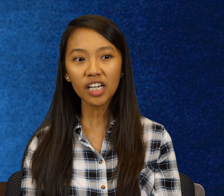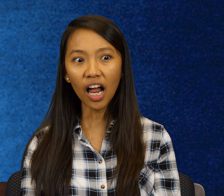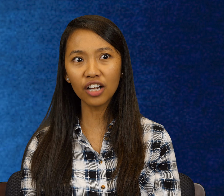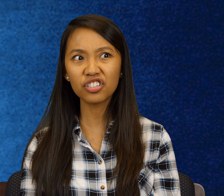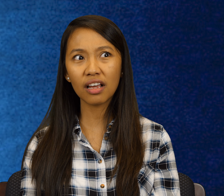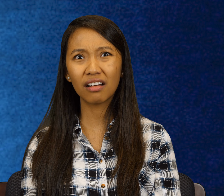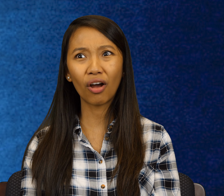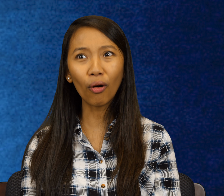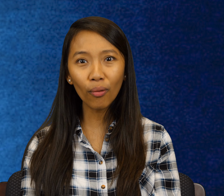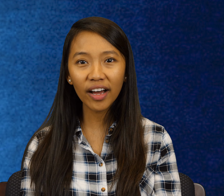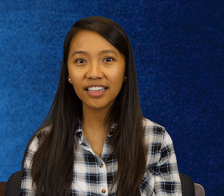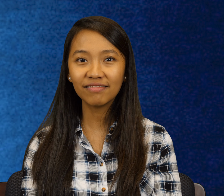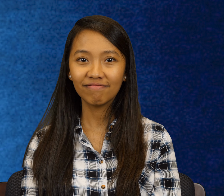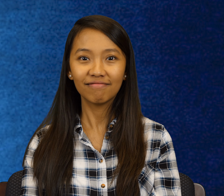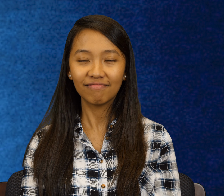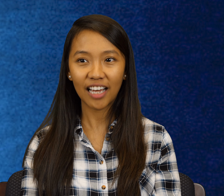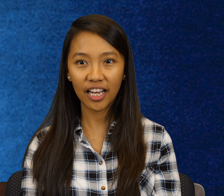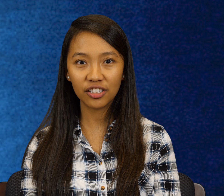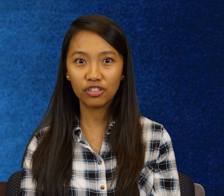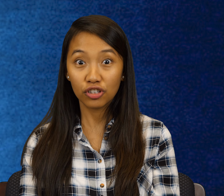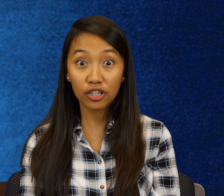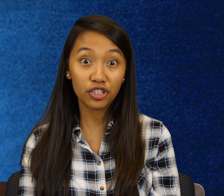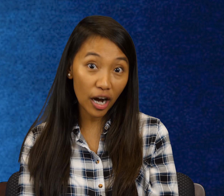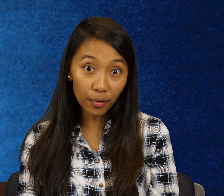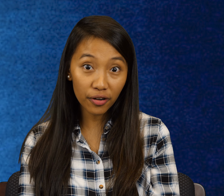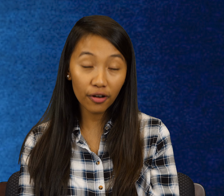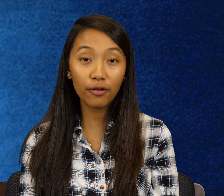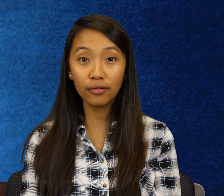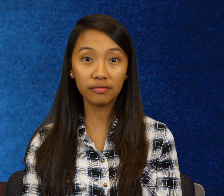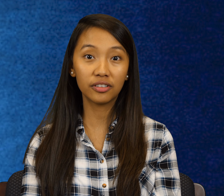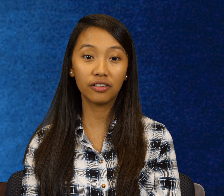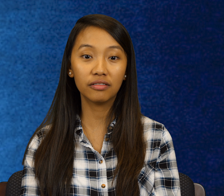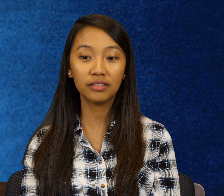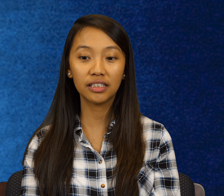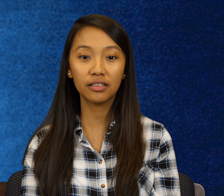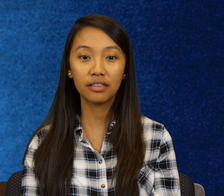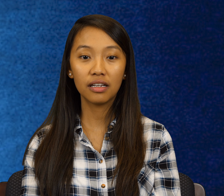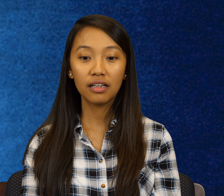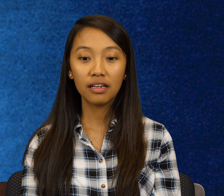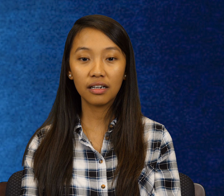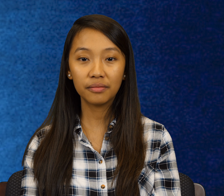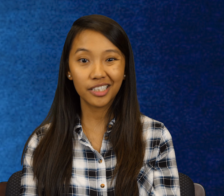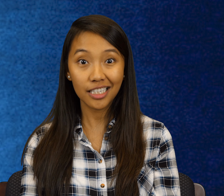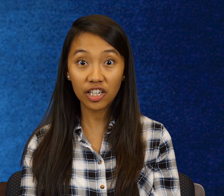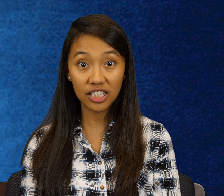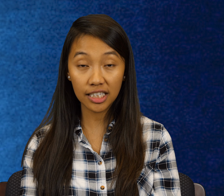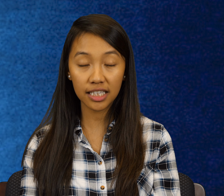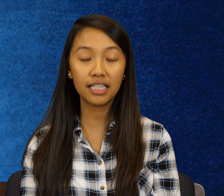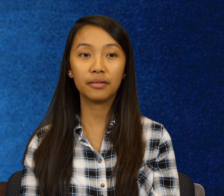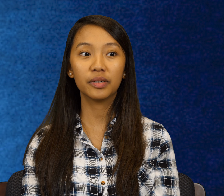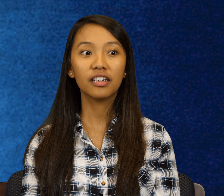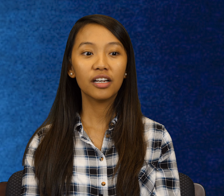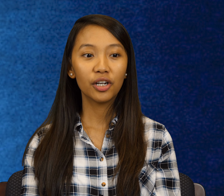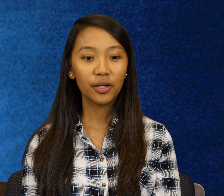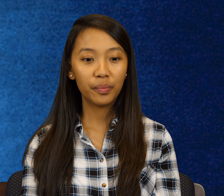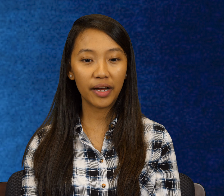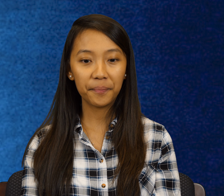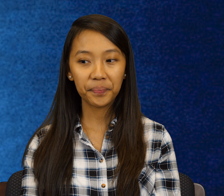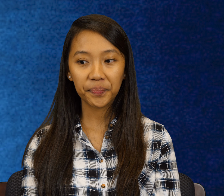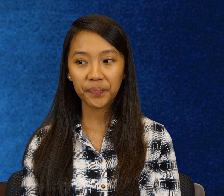I just said, "No, I took a shower though, and because I couldn't sleep." But